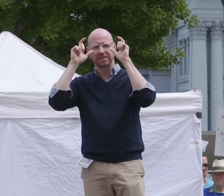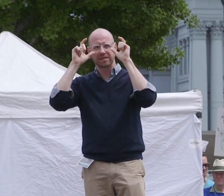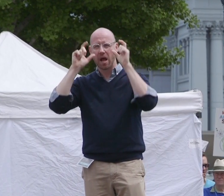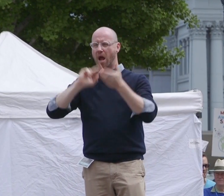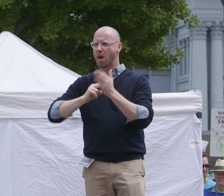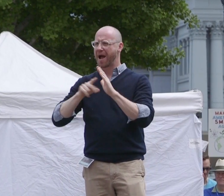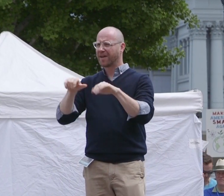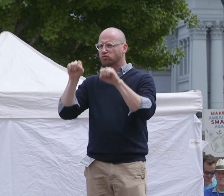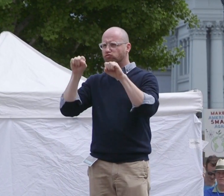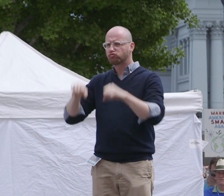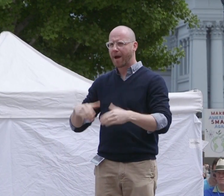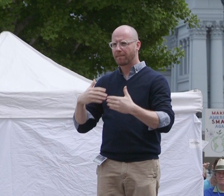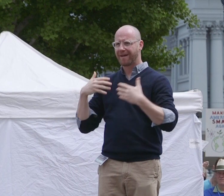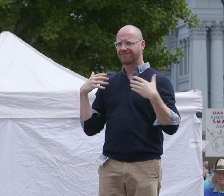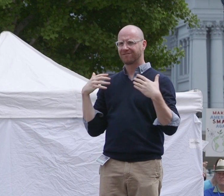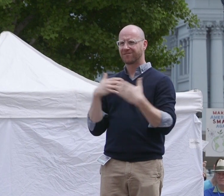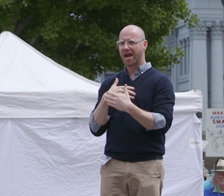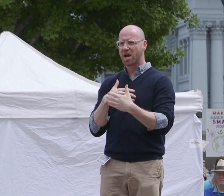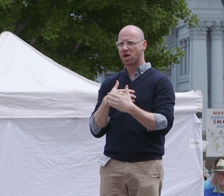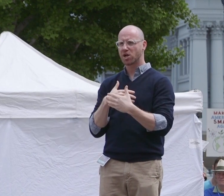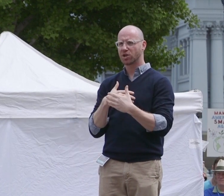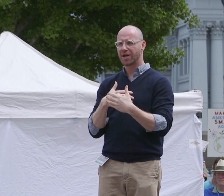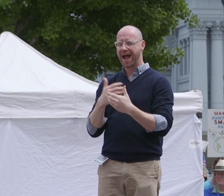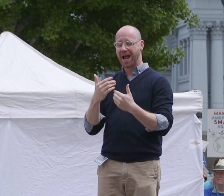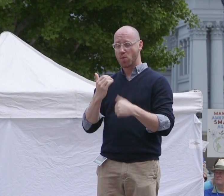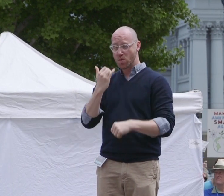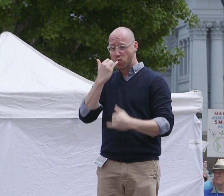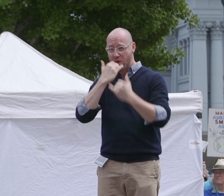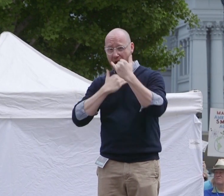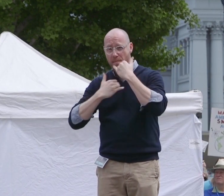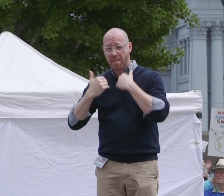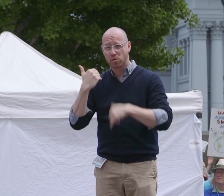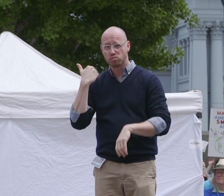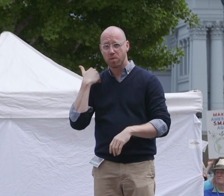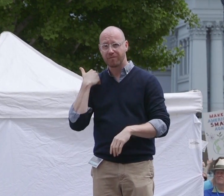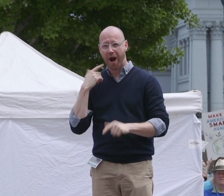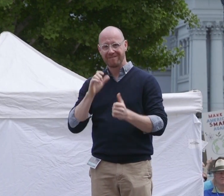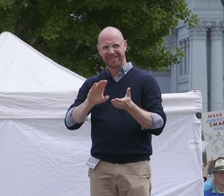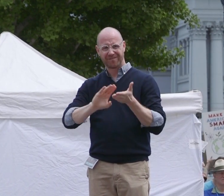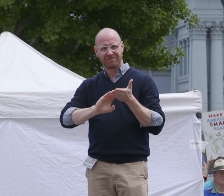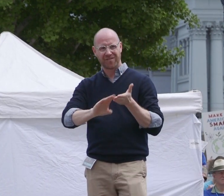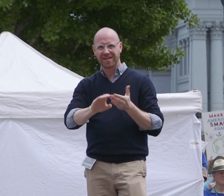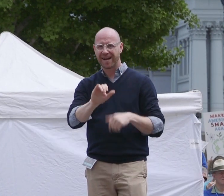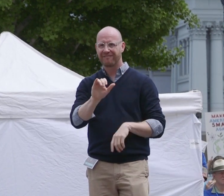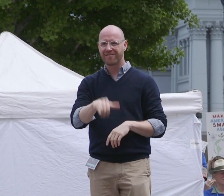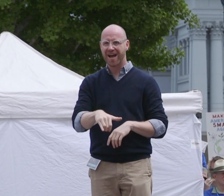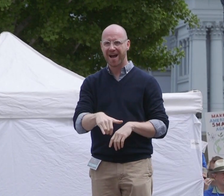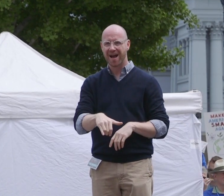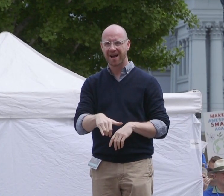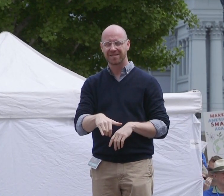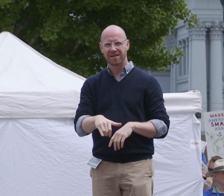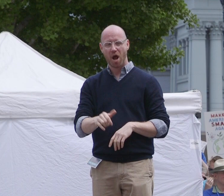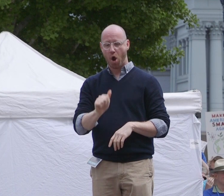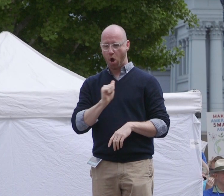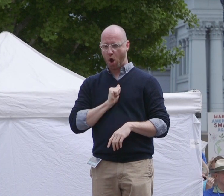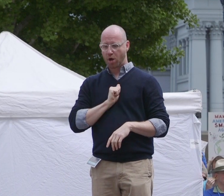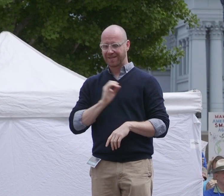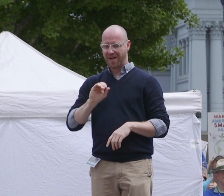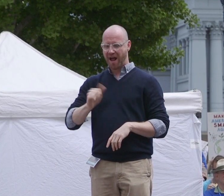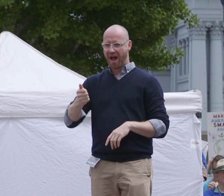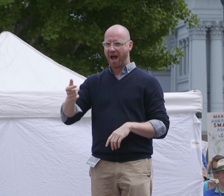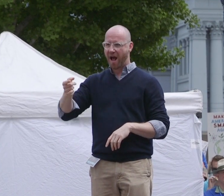and forgive ourselves and also to forgive the mistakes of others. Bias may be the enemy